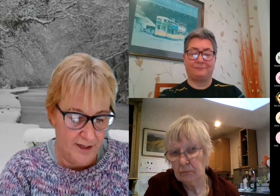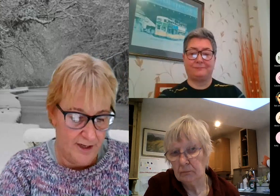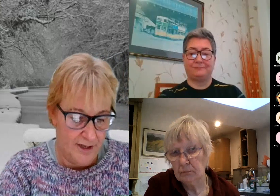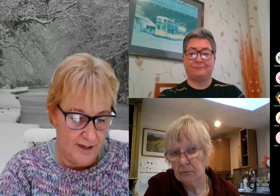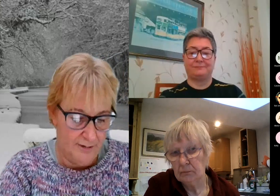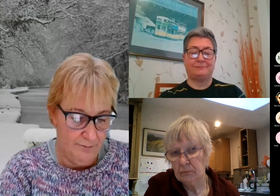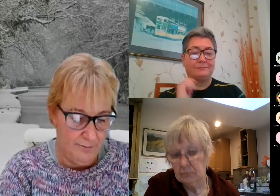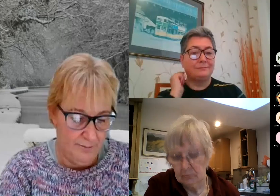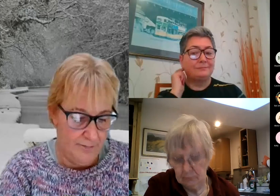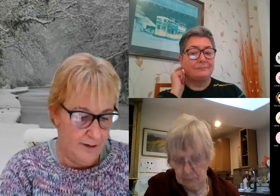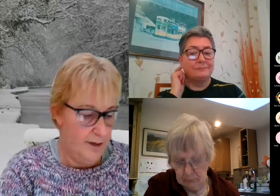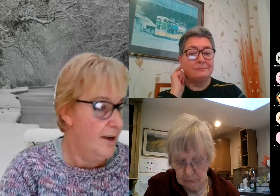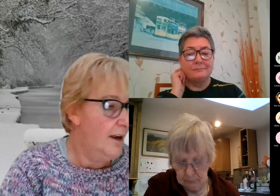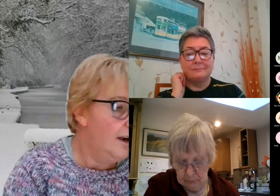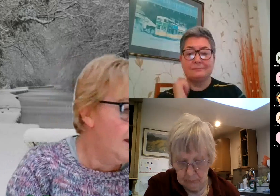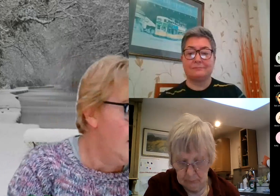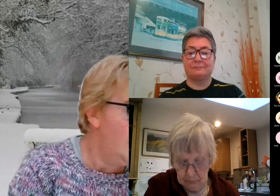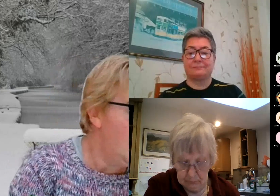question.